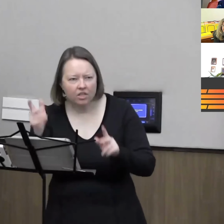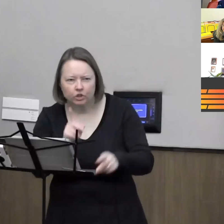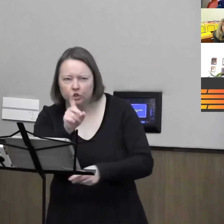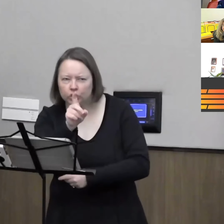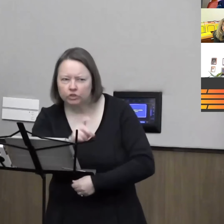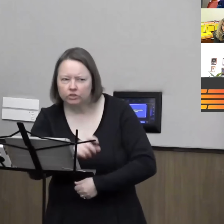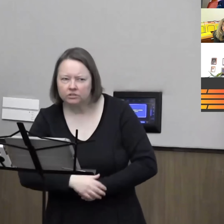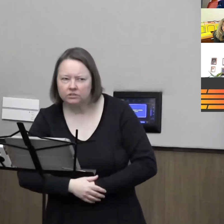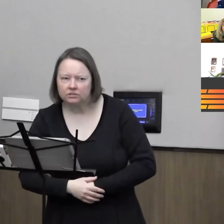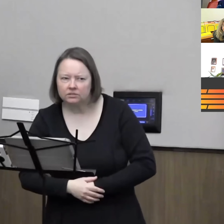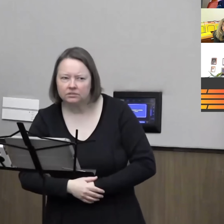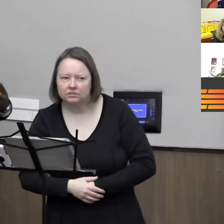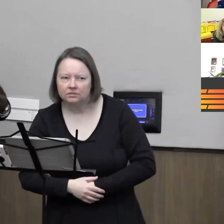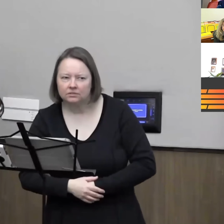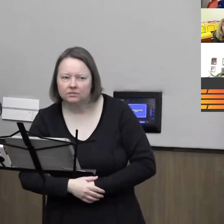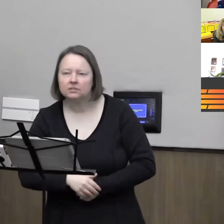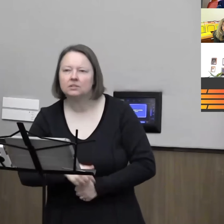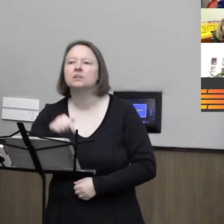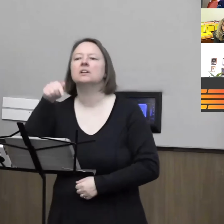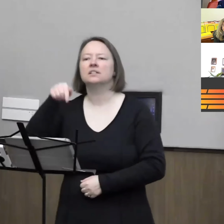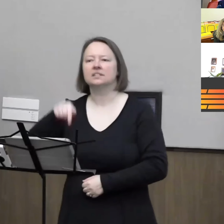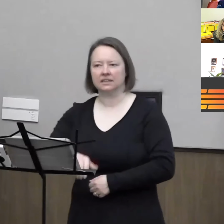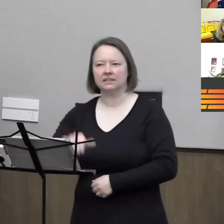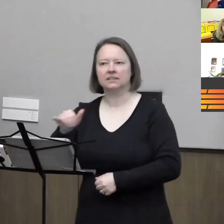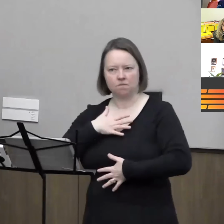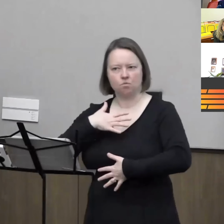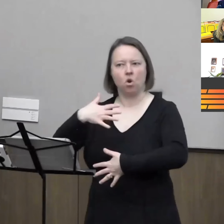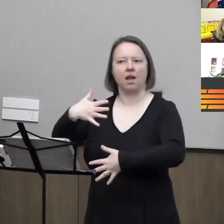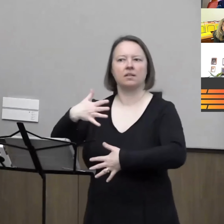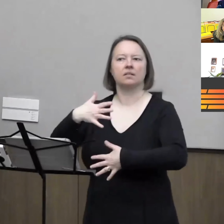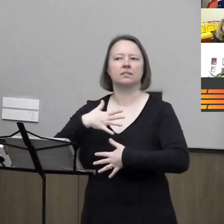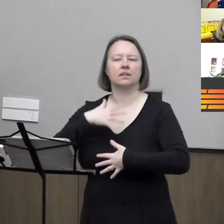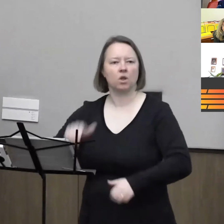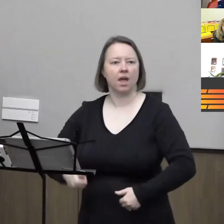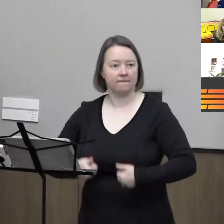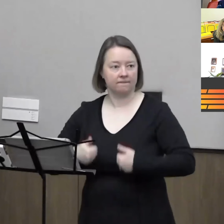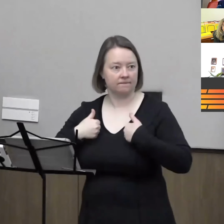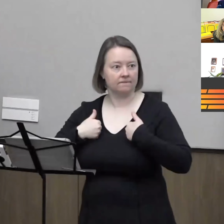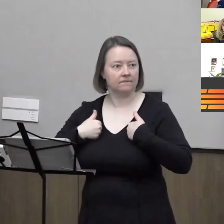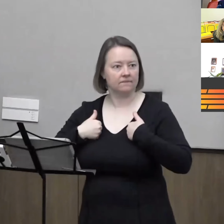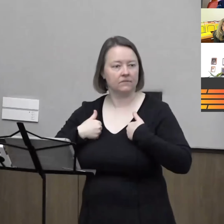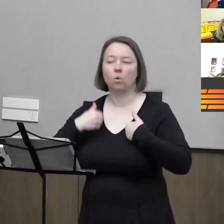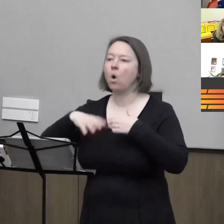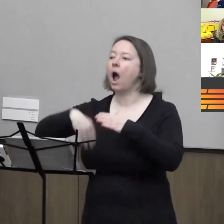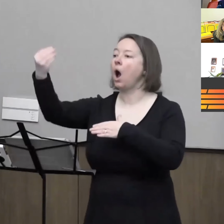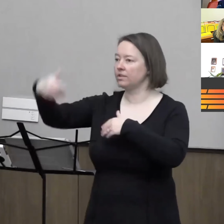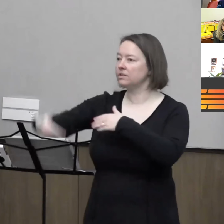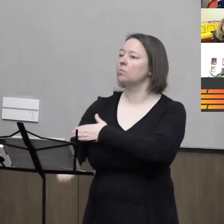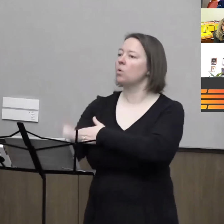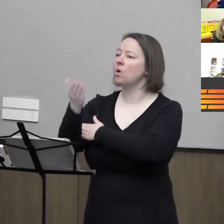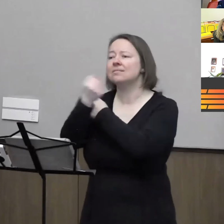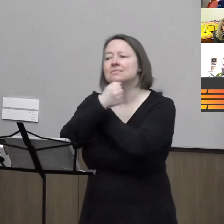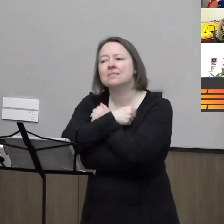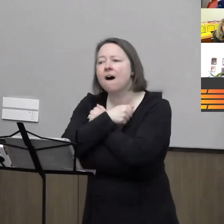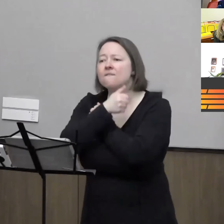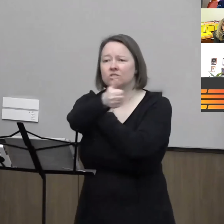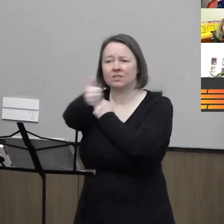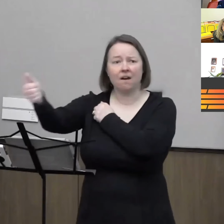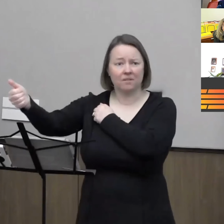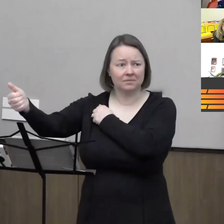others? This is the breath of life. Go out this morning. Love